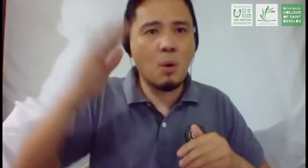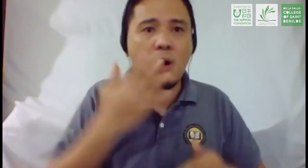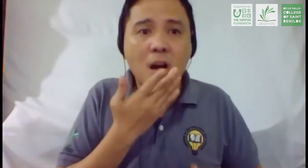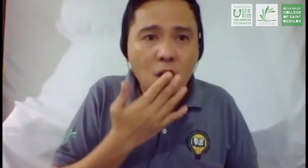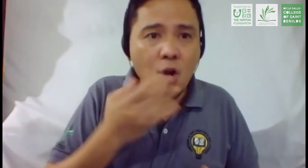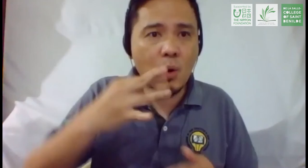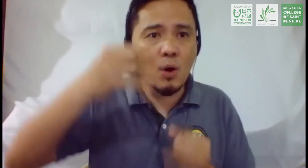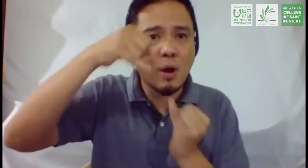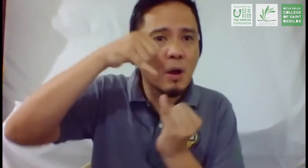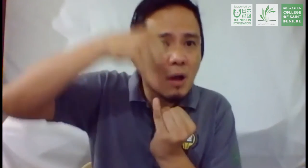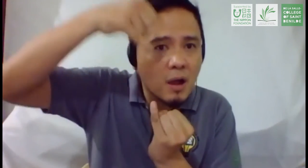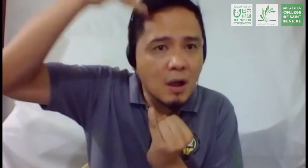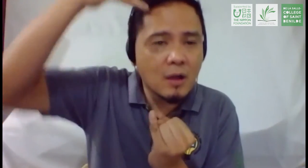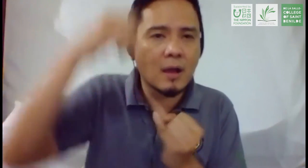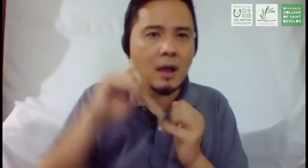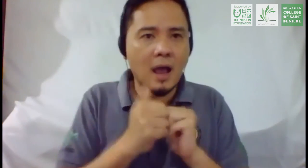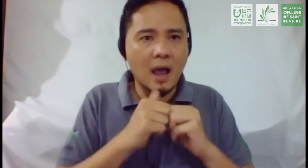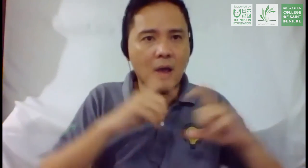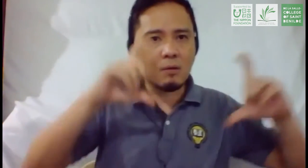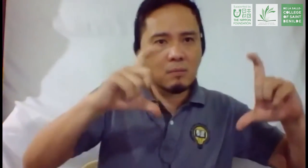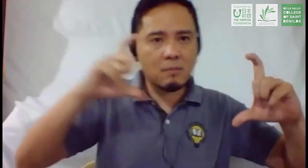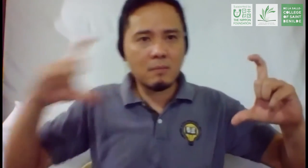whole two sentences combined.